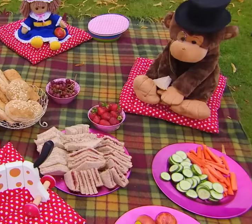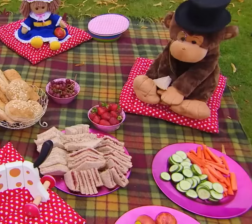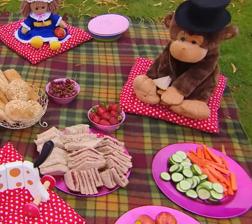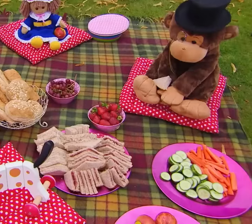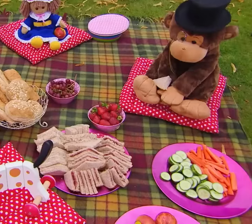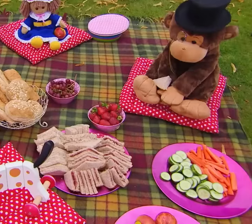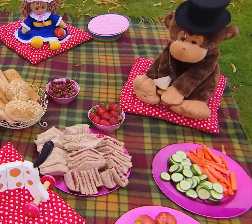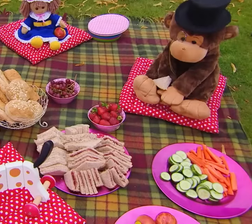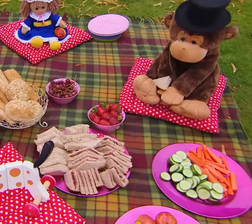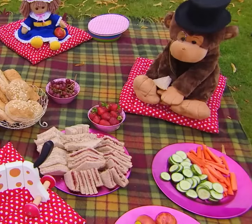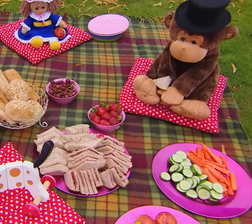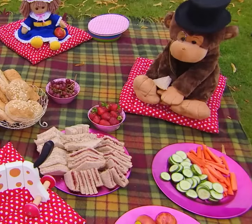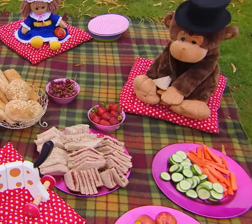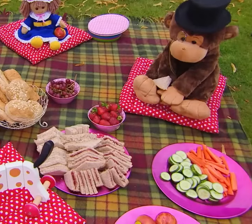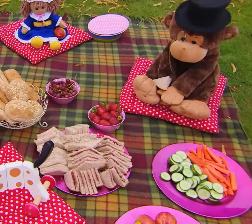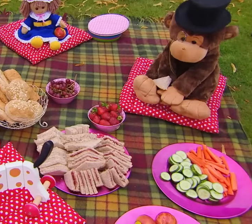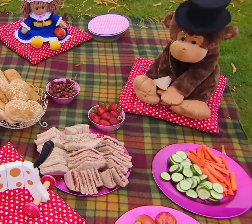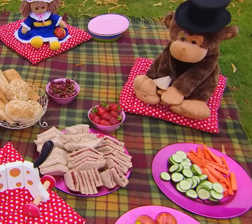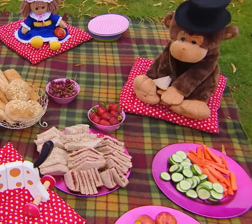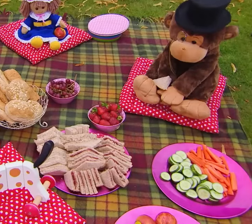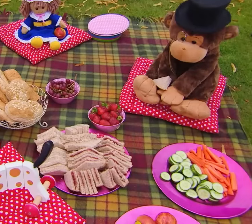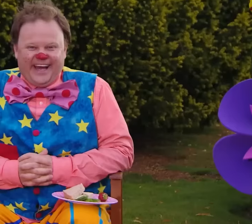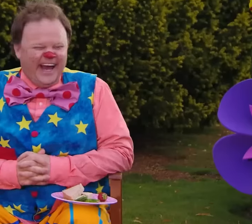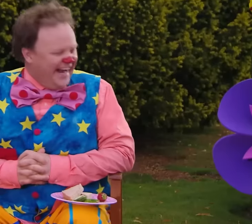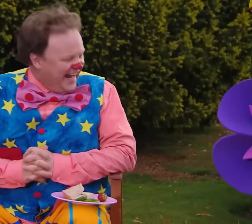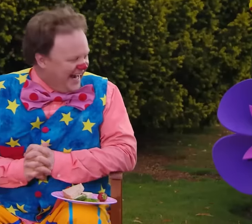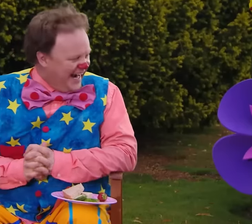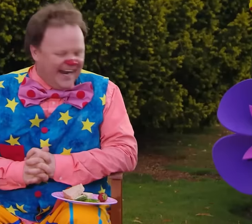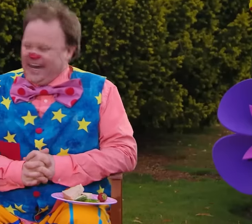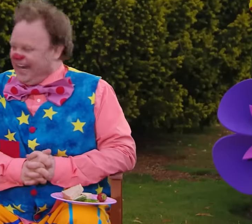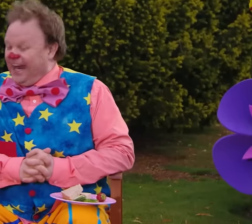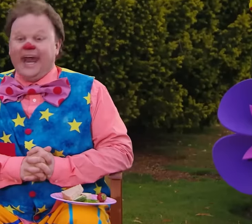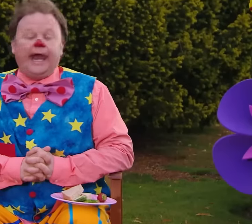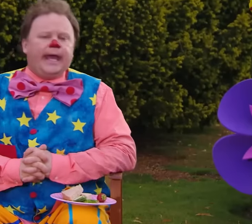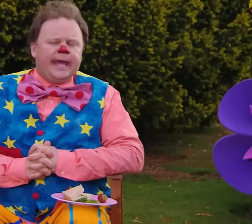What a lovely surprise! Mr. Tumble, please could you